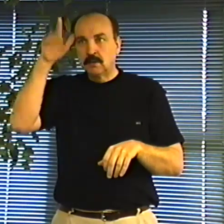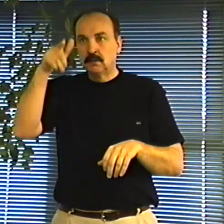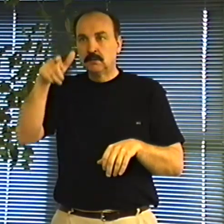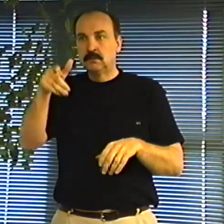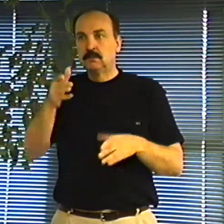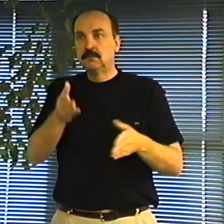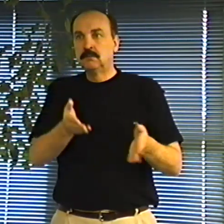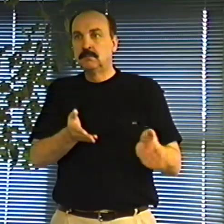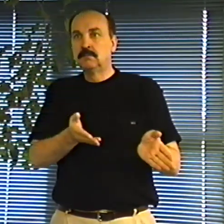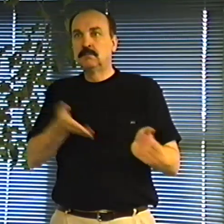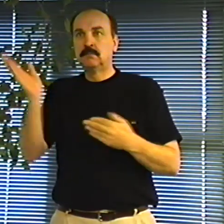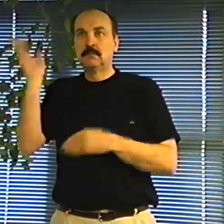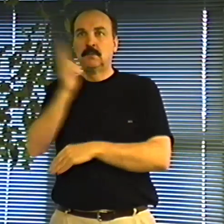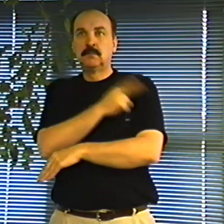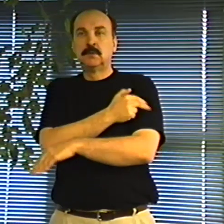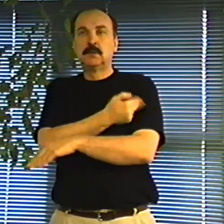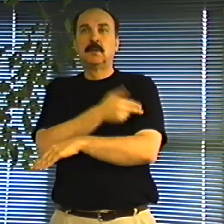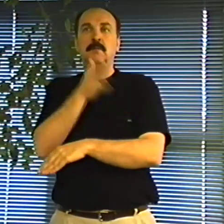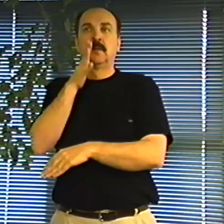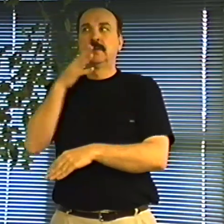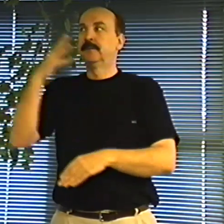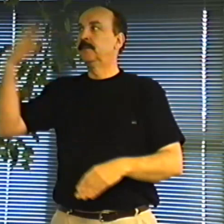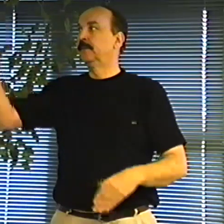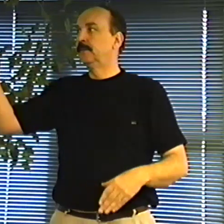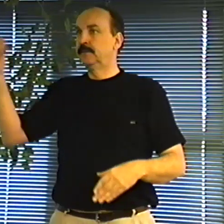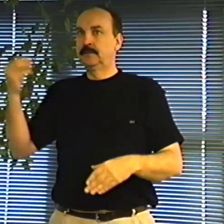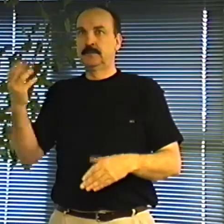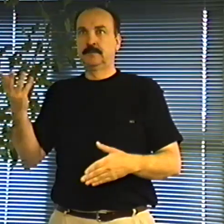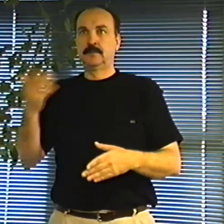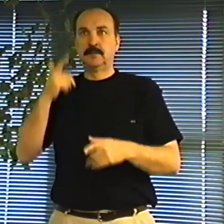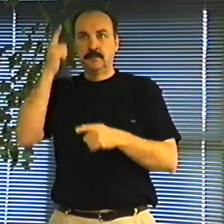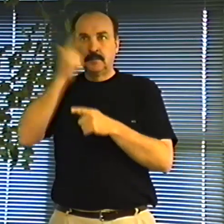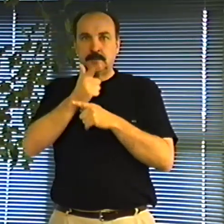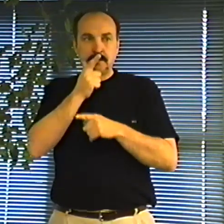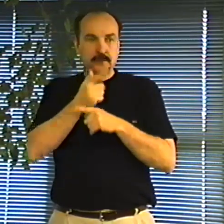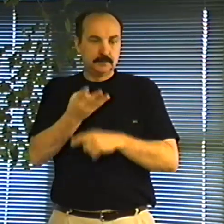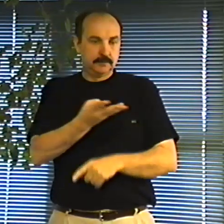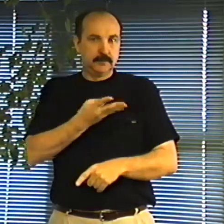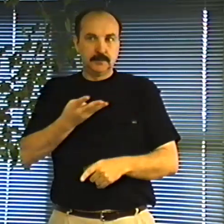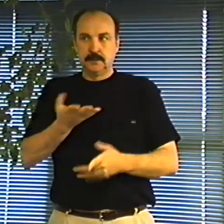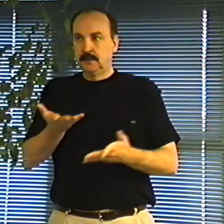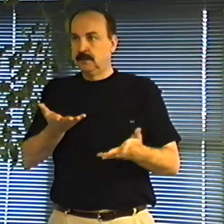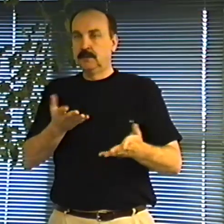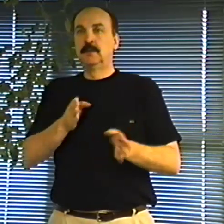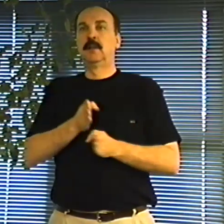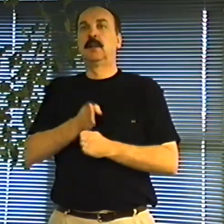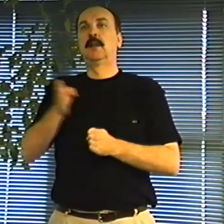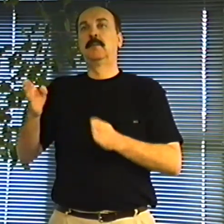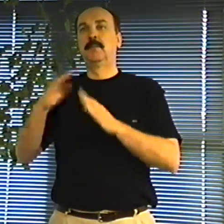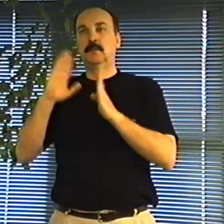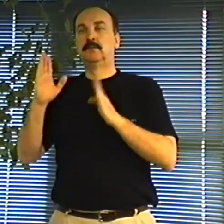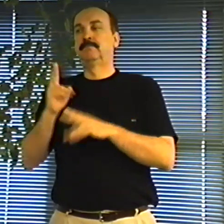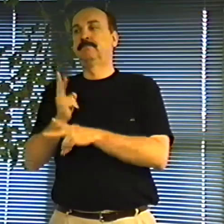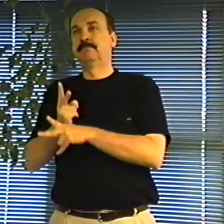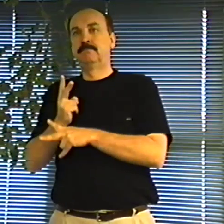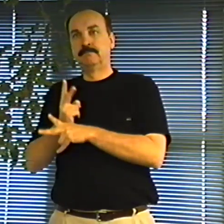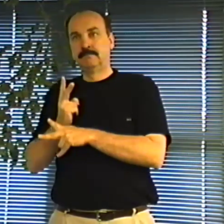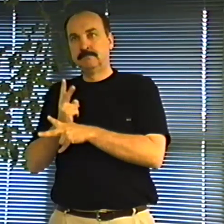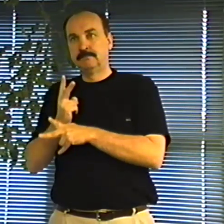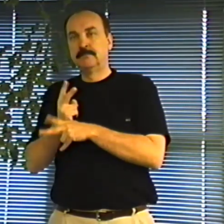noticed that our father was being taken away to the hospital, and my mother was out at the time. So myself and my siblings were looked